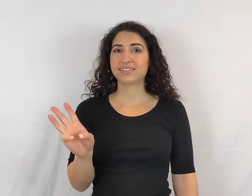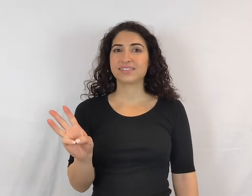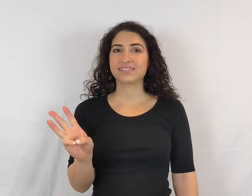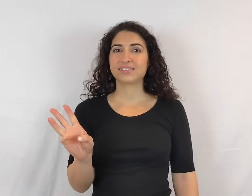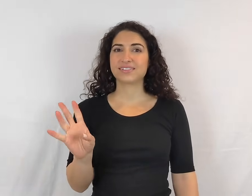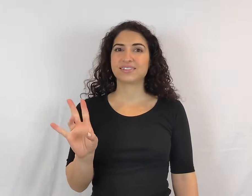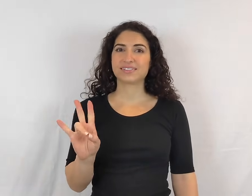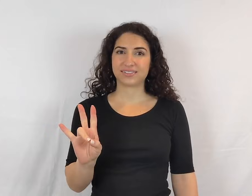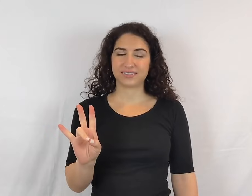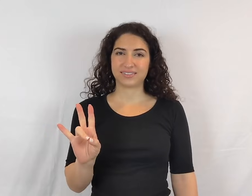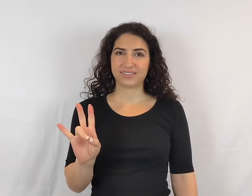1967.